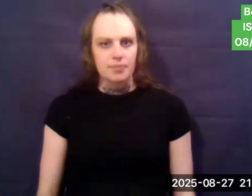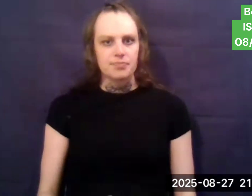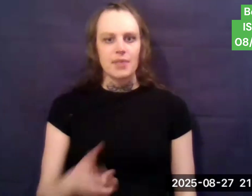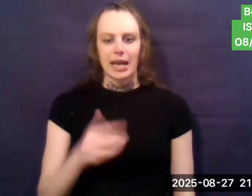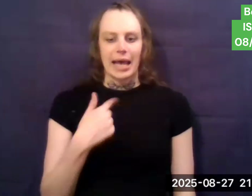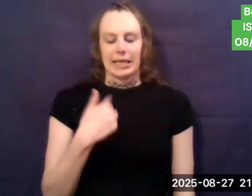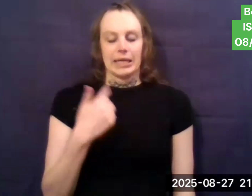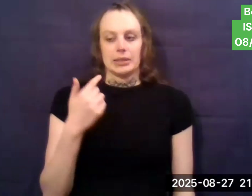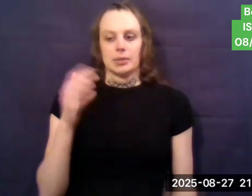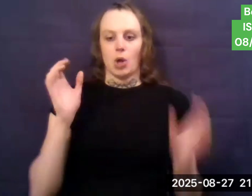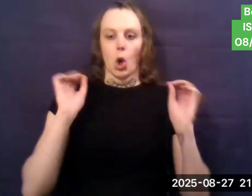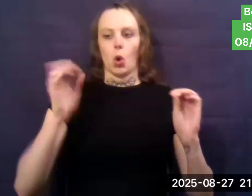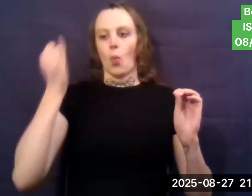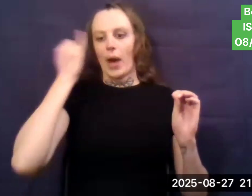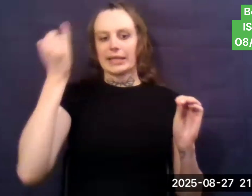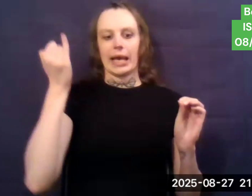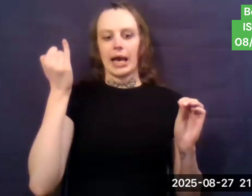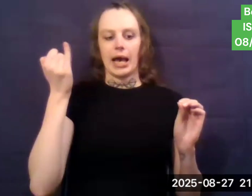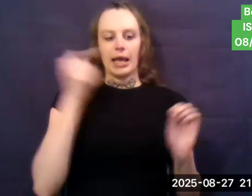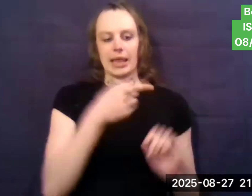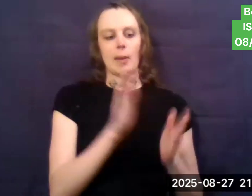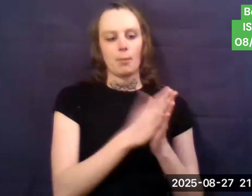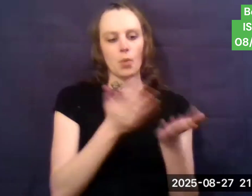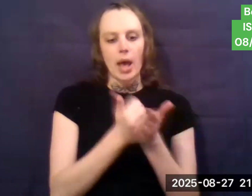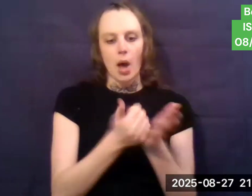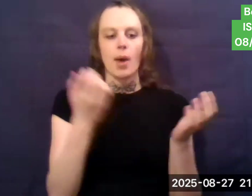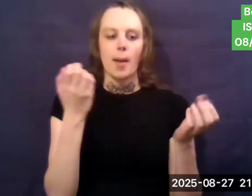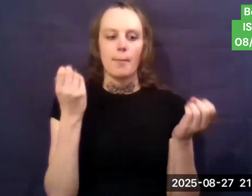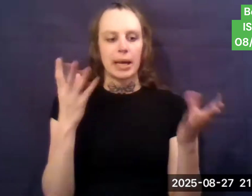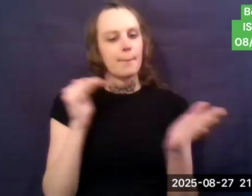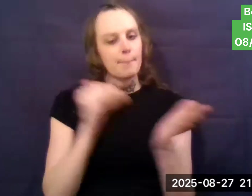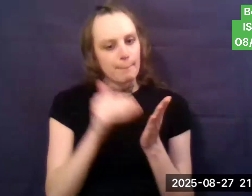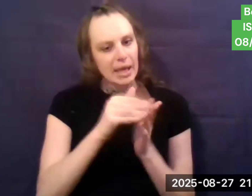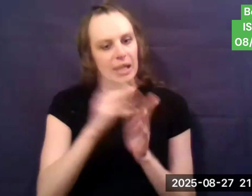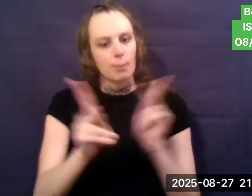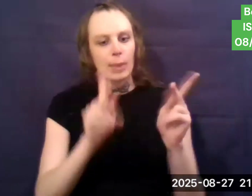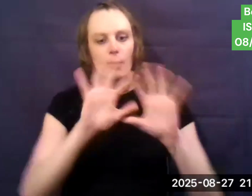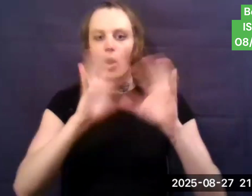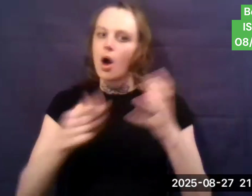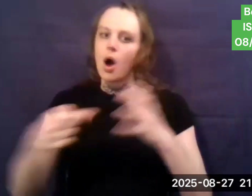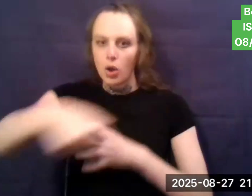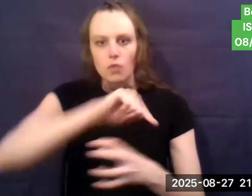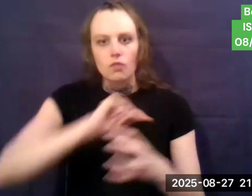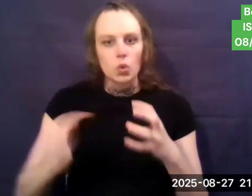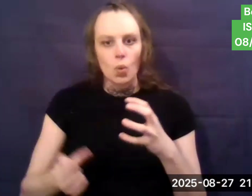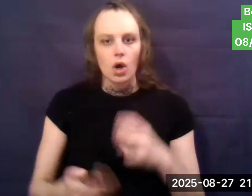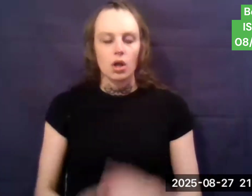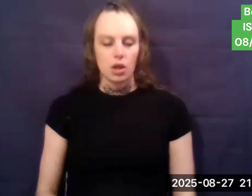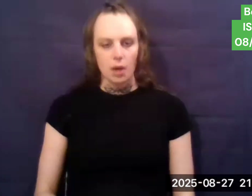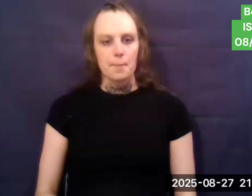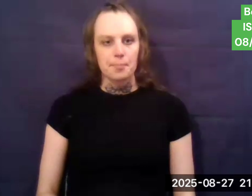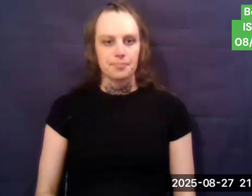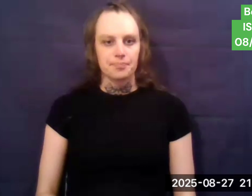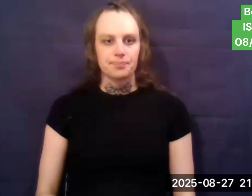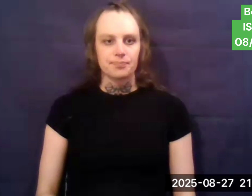has helped millions of people all over the world. And I get home, and I'm doing all of these